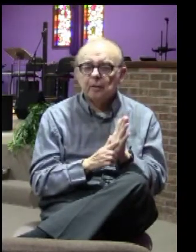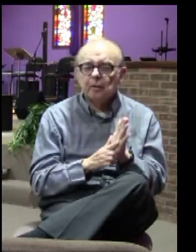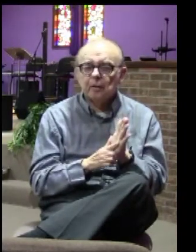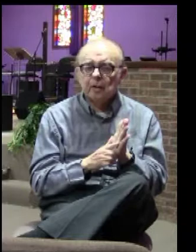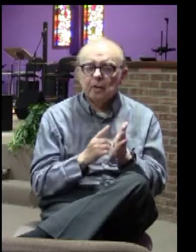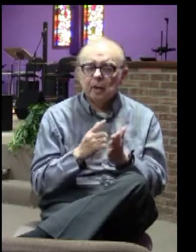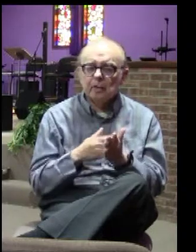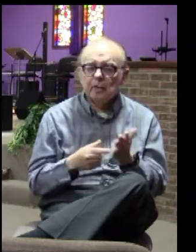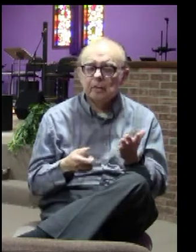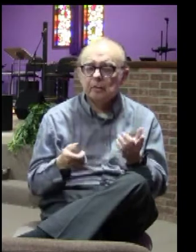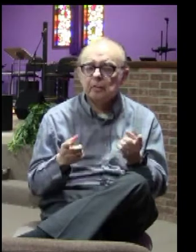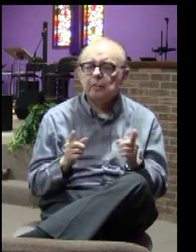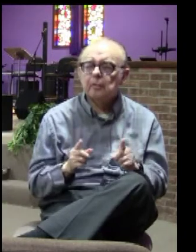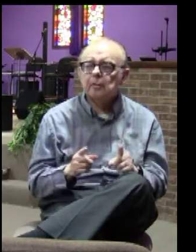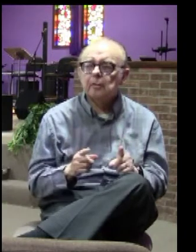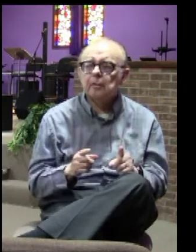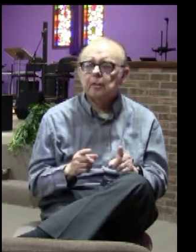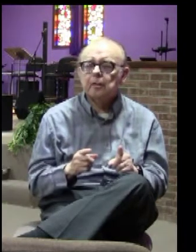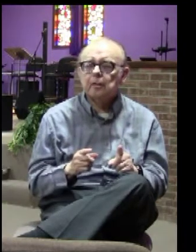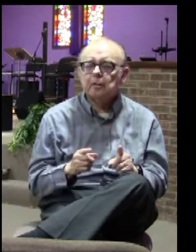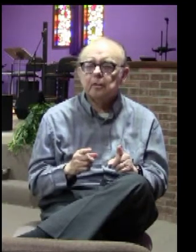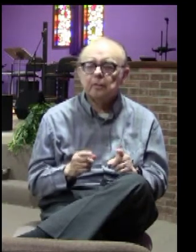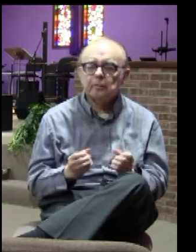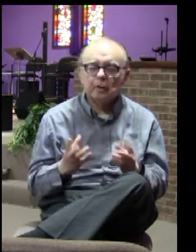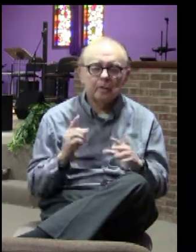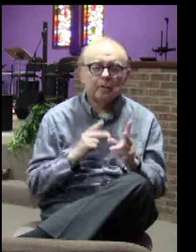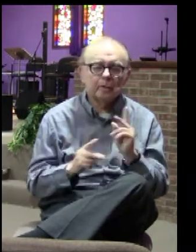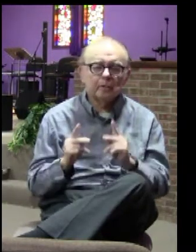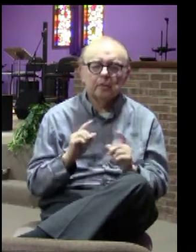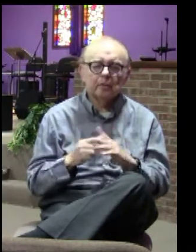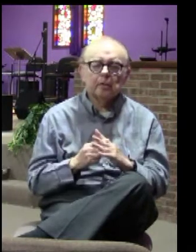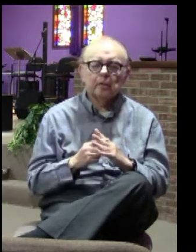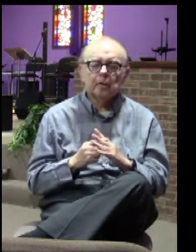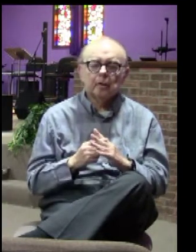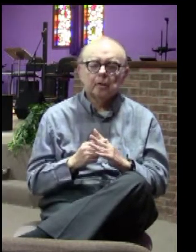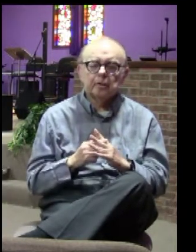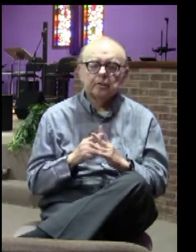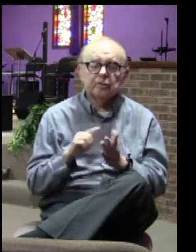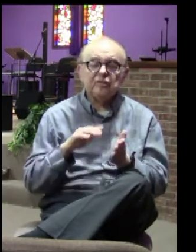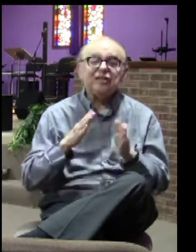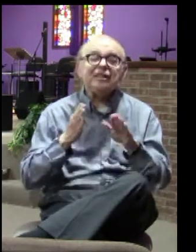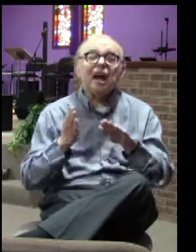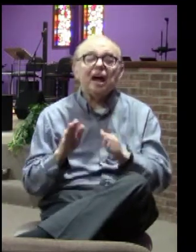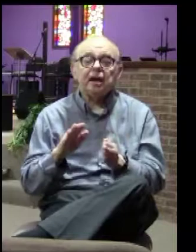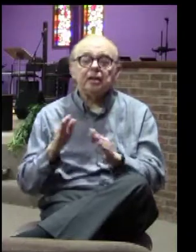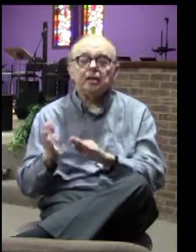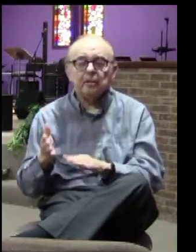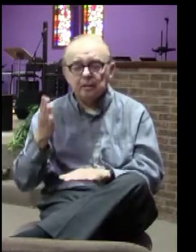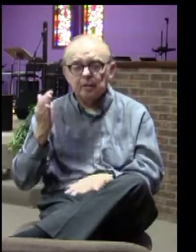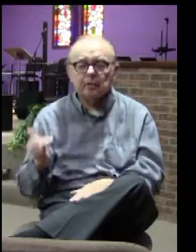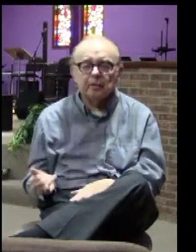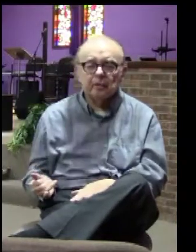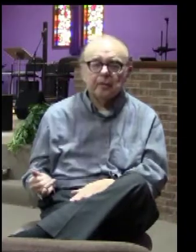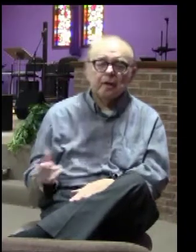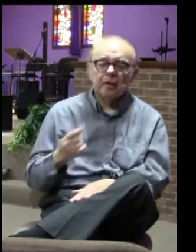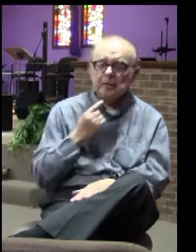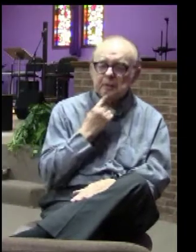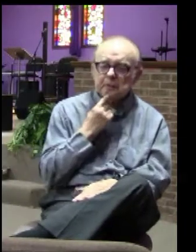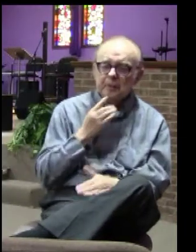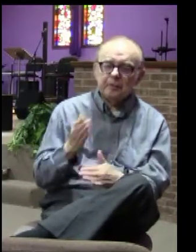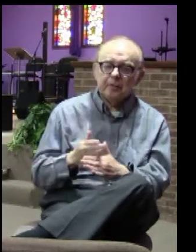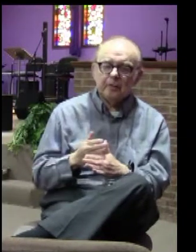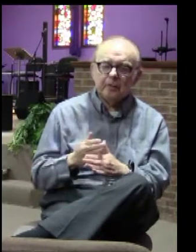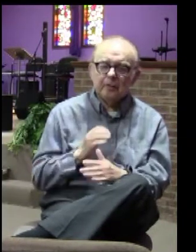And what ended up happening was, many people began to start dying because of this bitterness